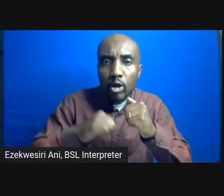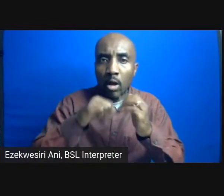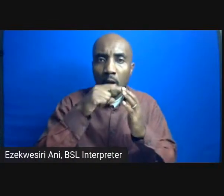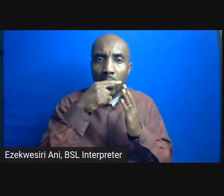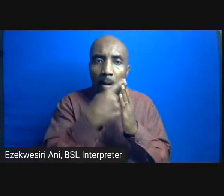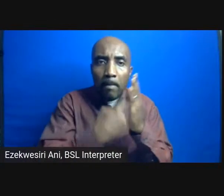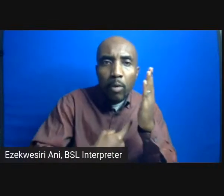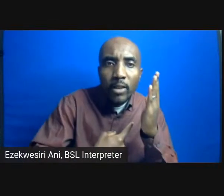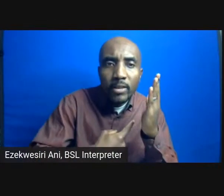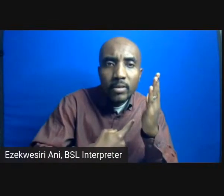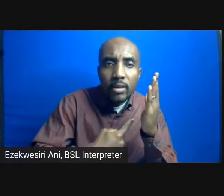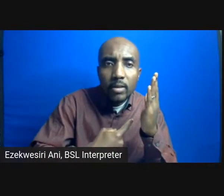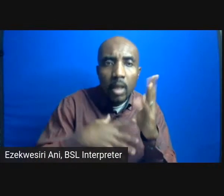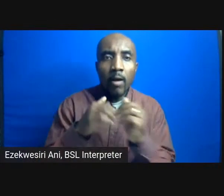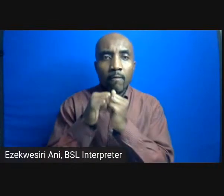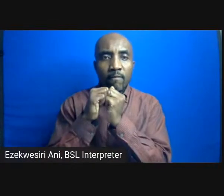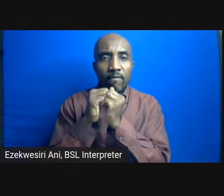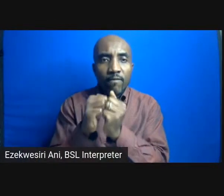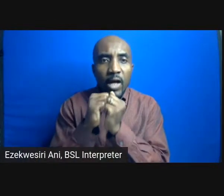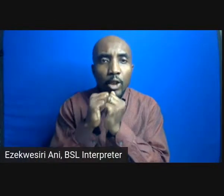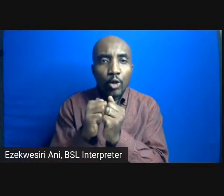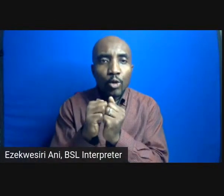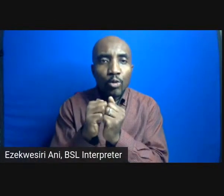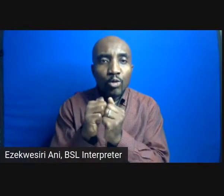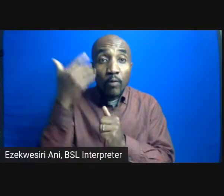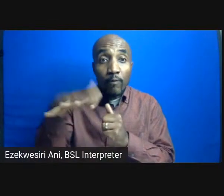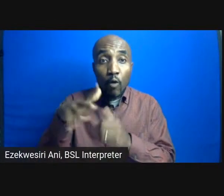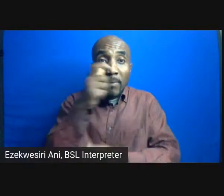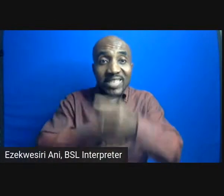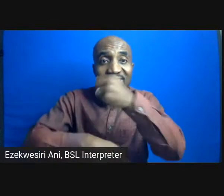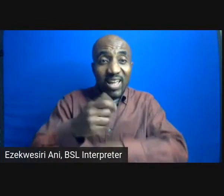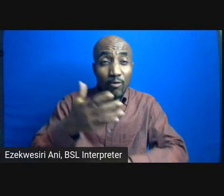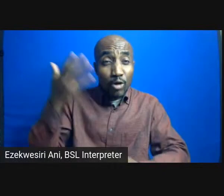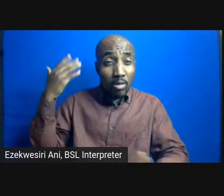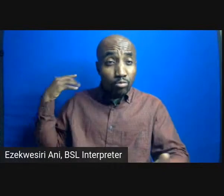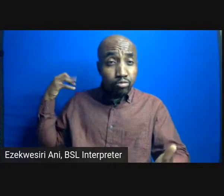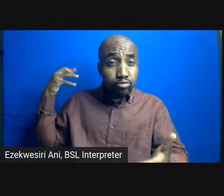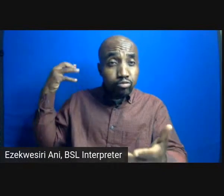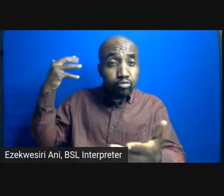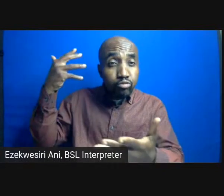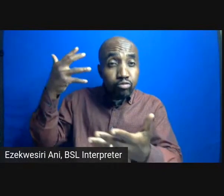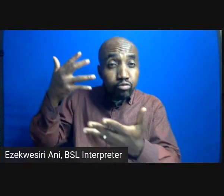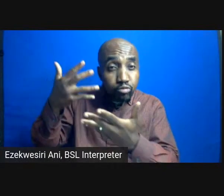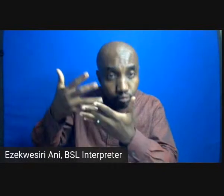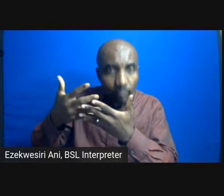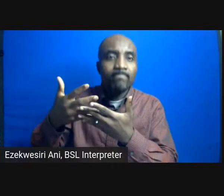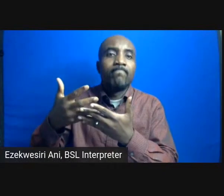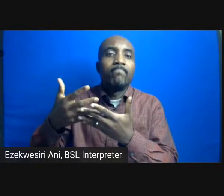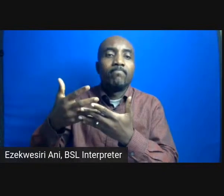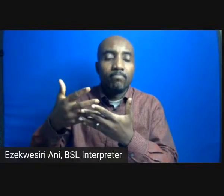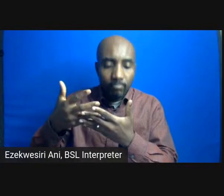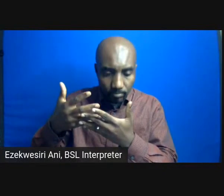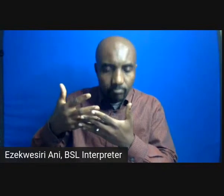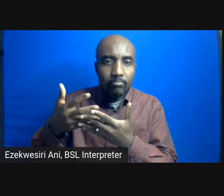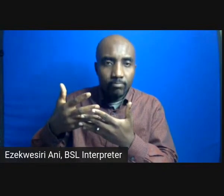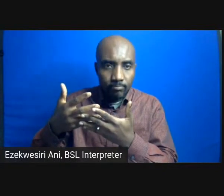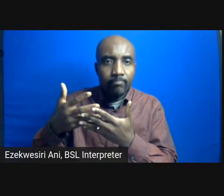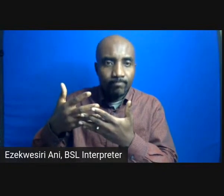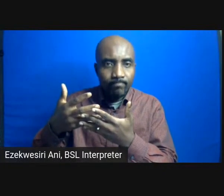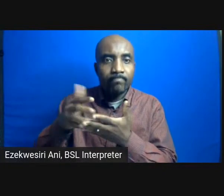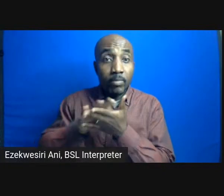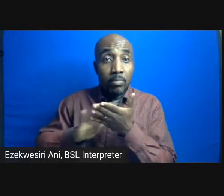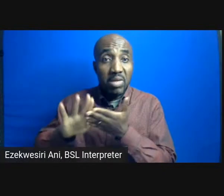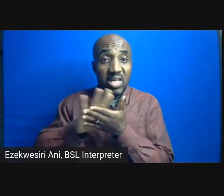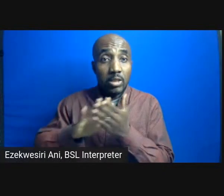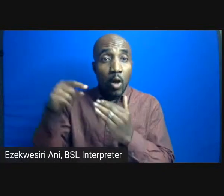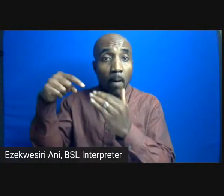policies, and the values that started with slavery have progressively been consolidated to keep the